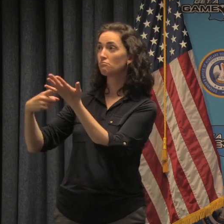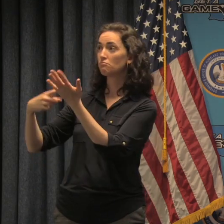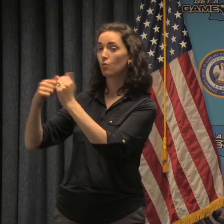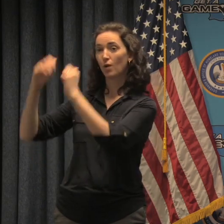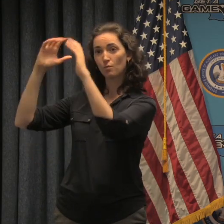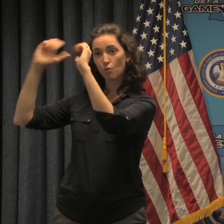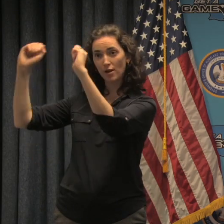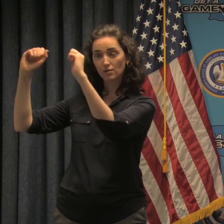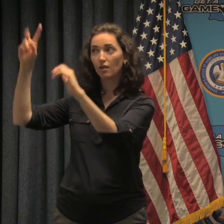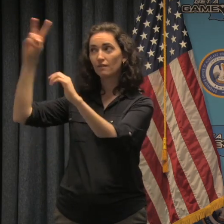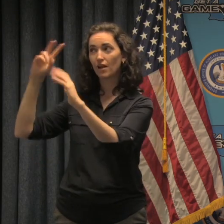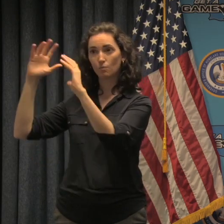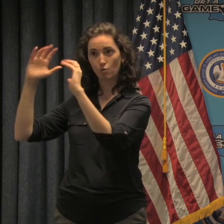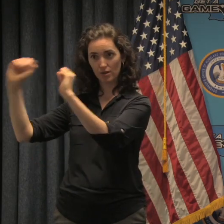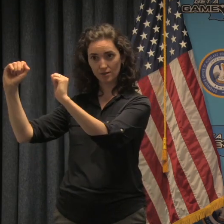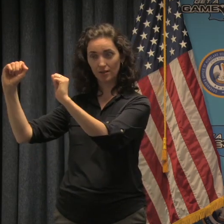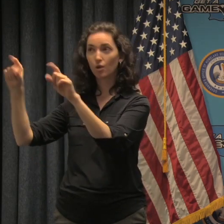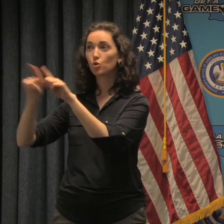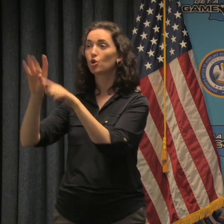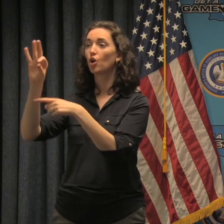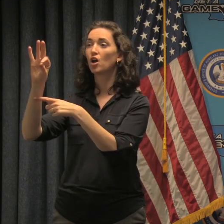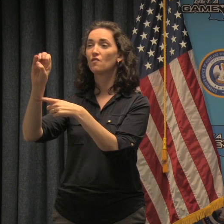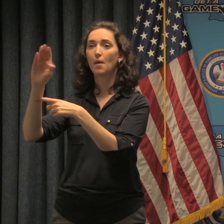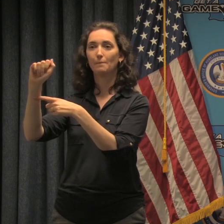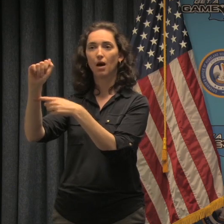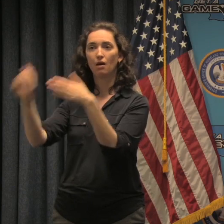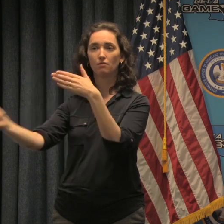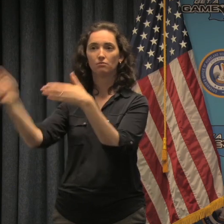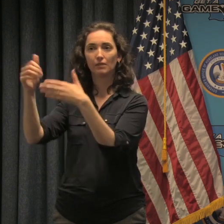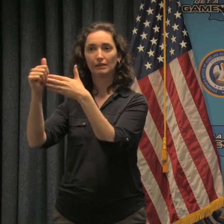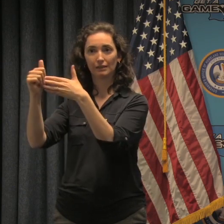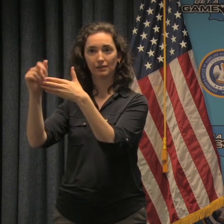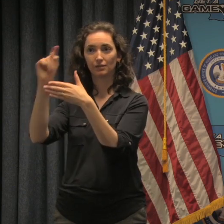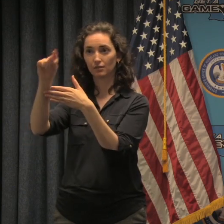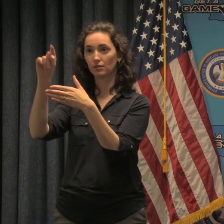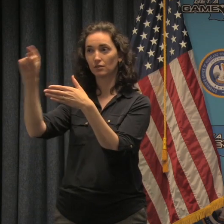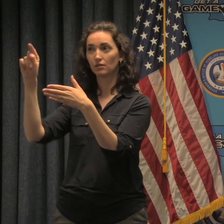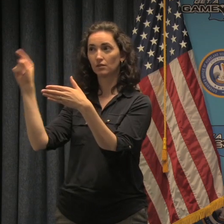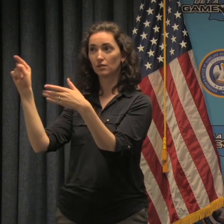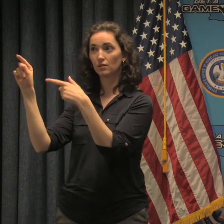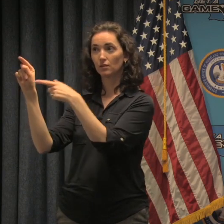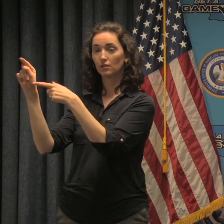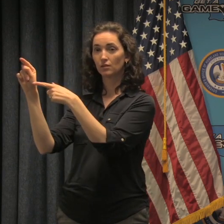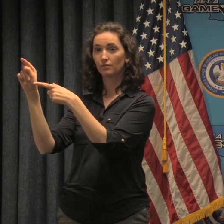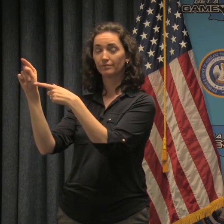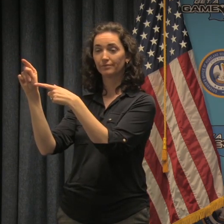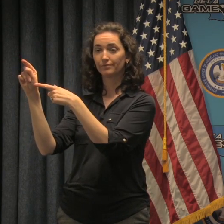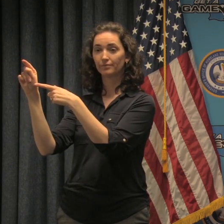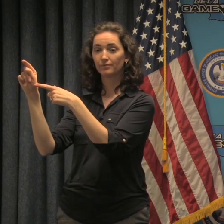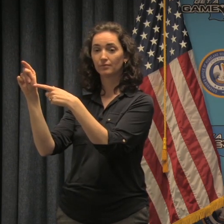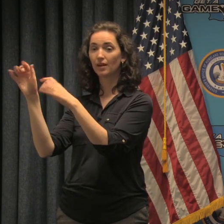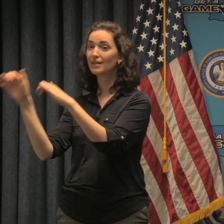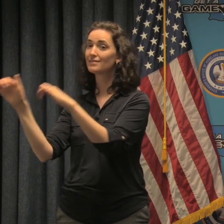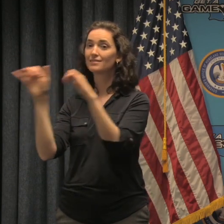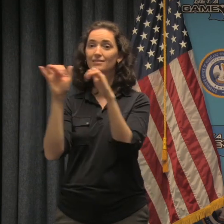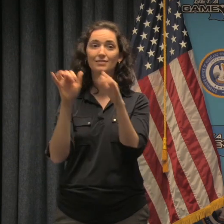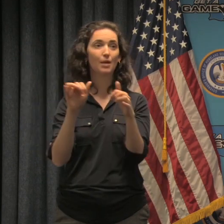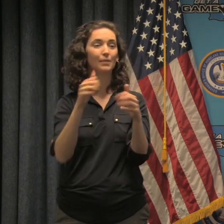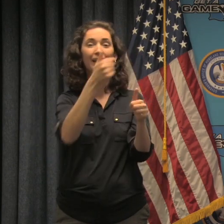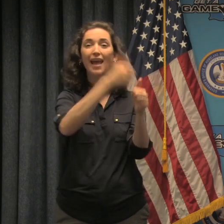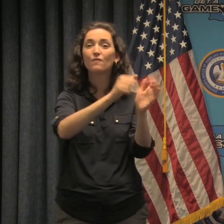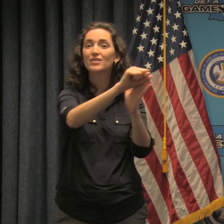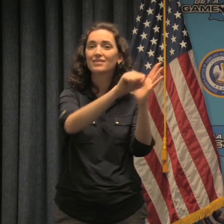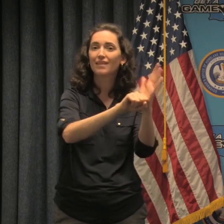president and with the head of FEMA and so forth, they're not unlike all the conversations happening with the governors of every